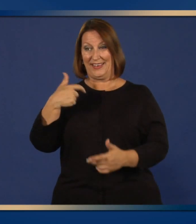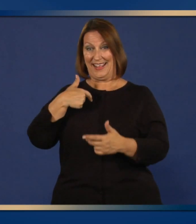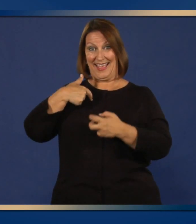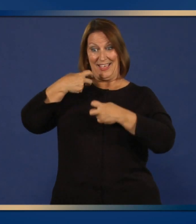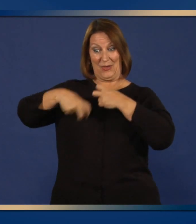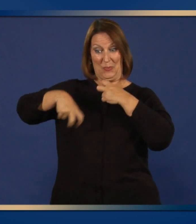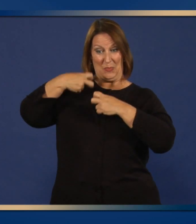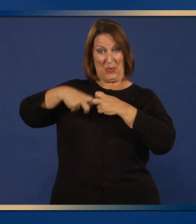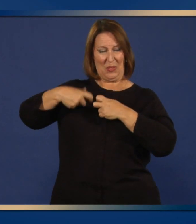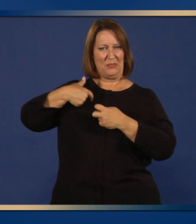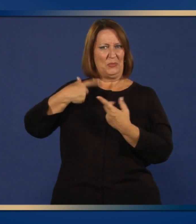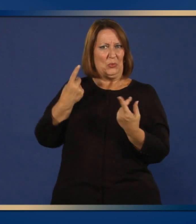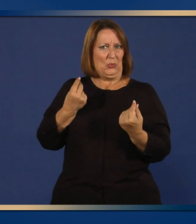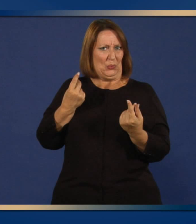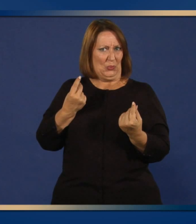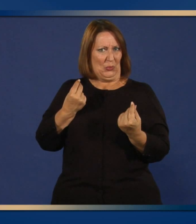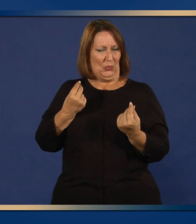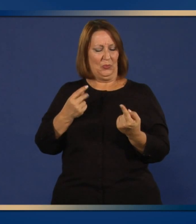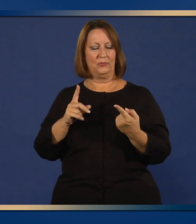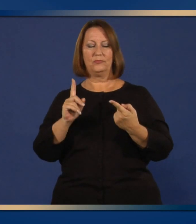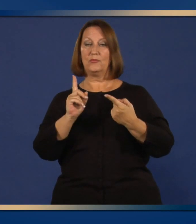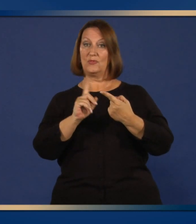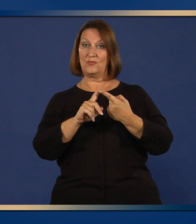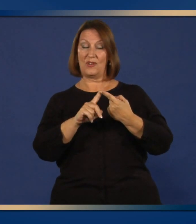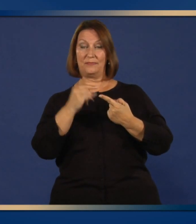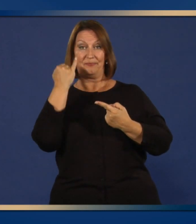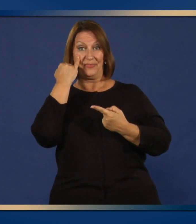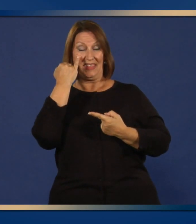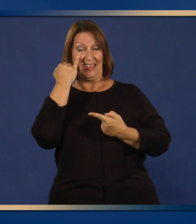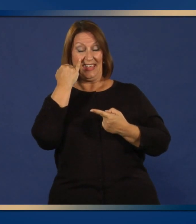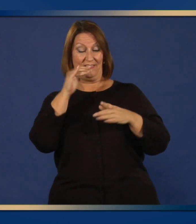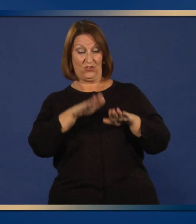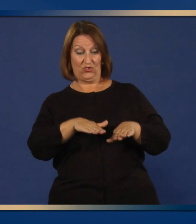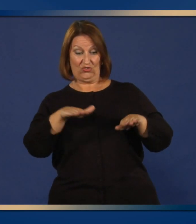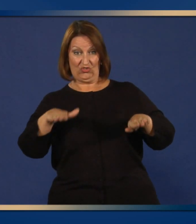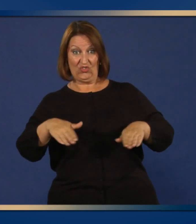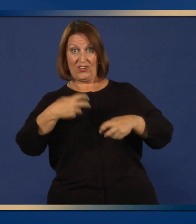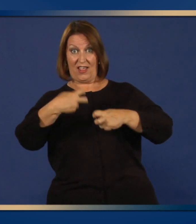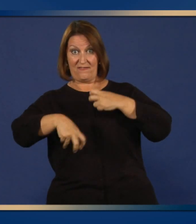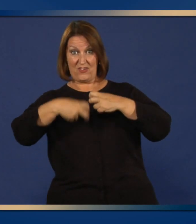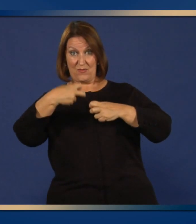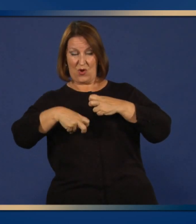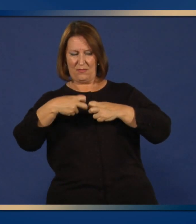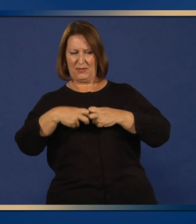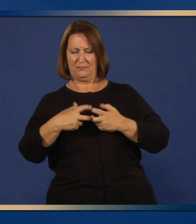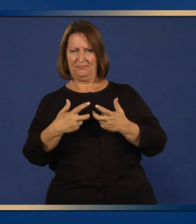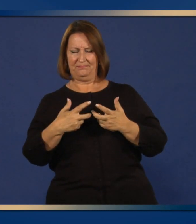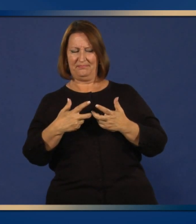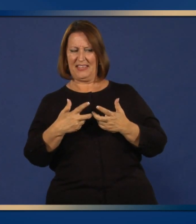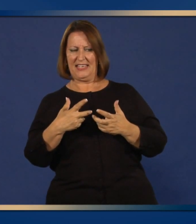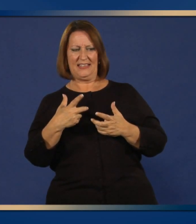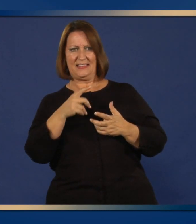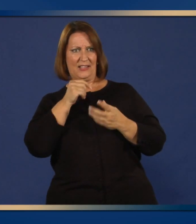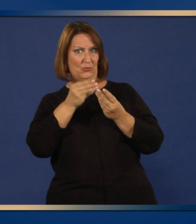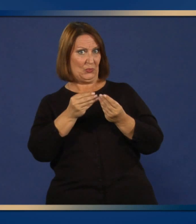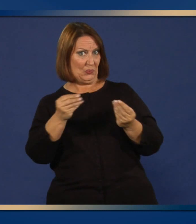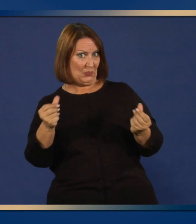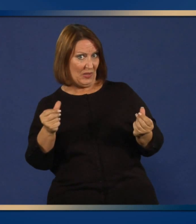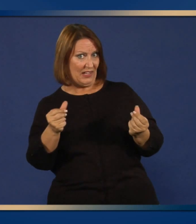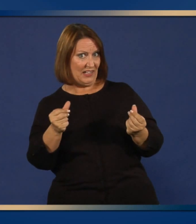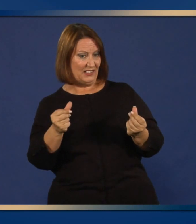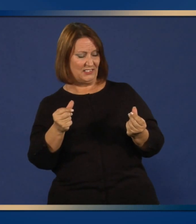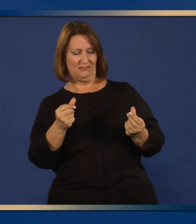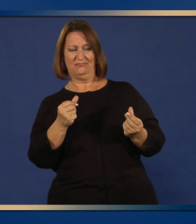Call your healthcare provider if your child experiences side effects that bother you or that do not go away.